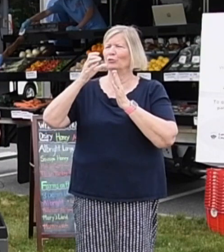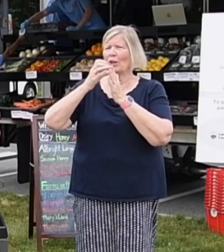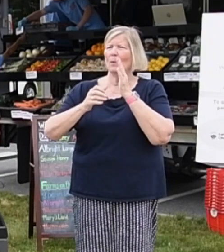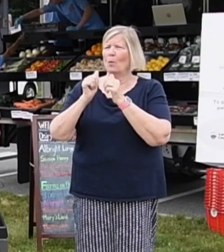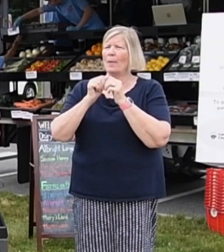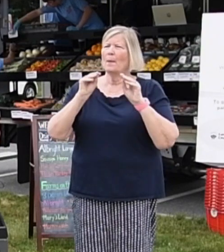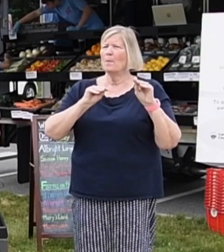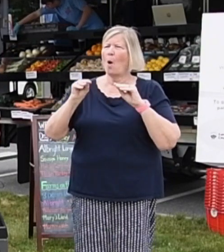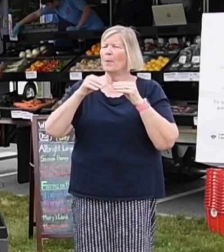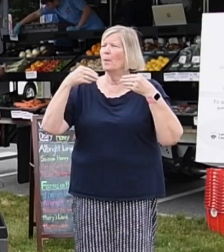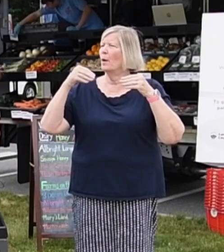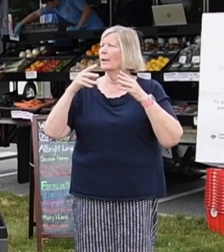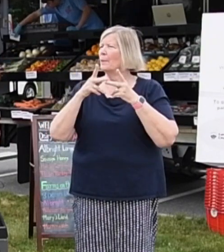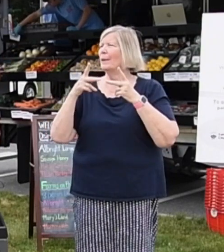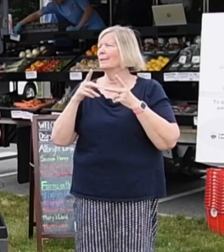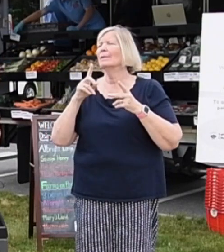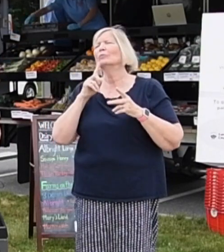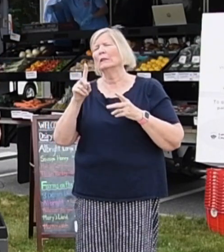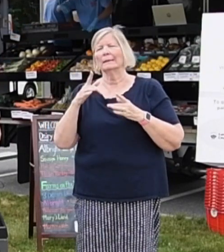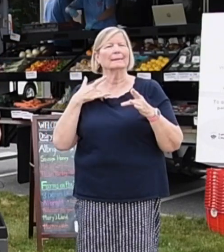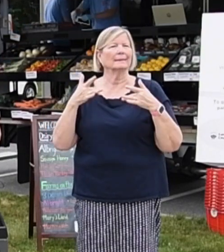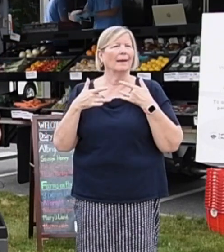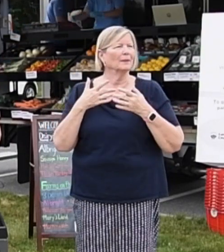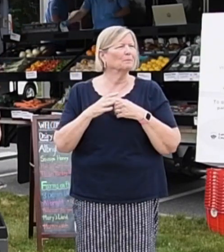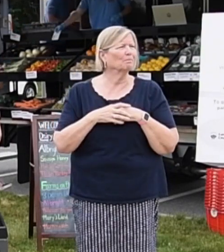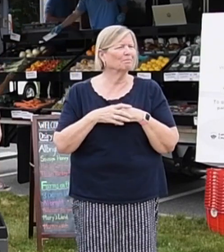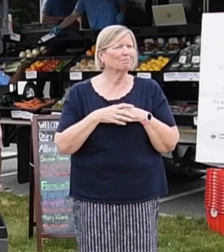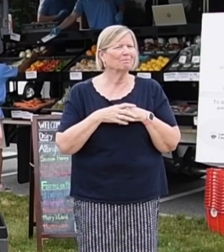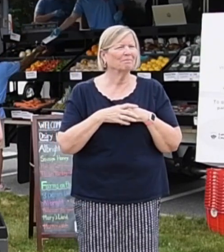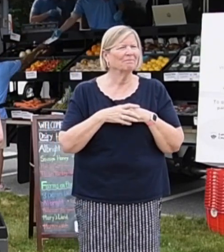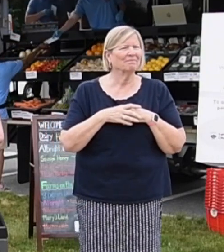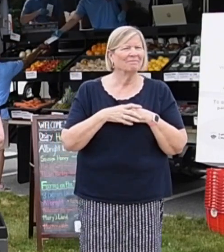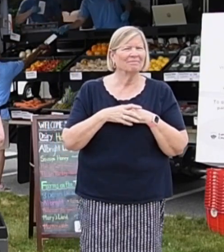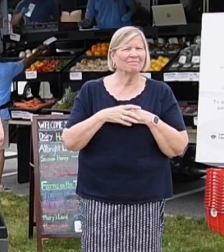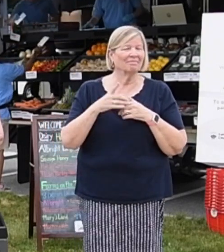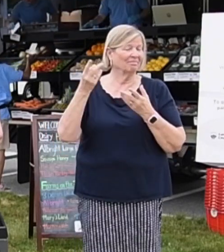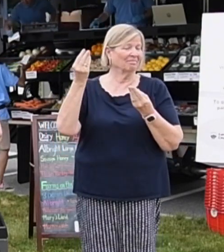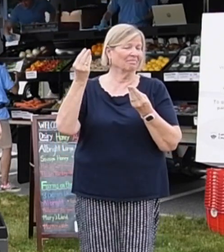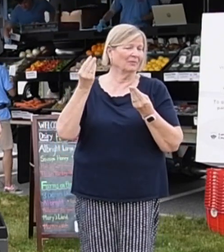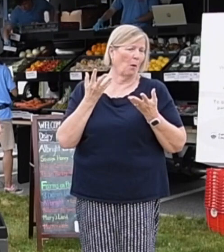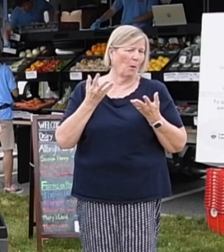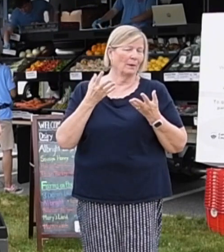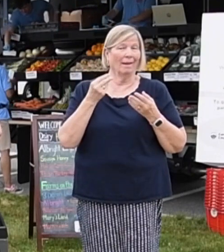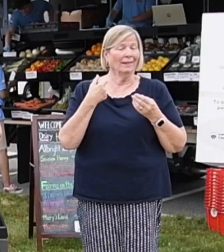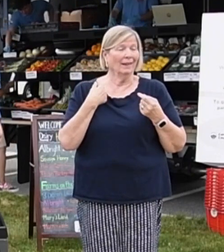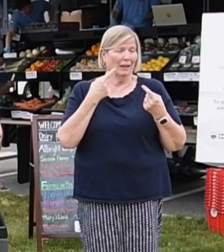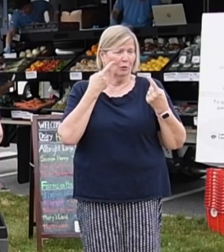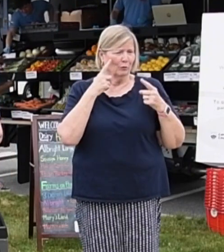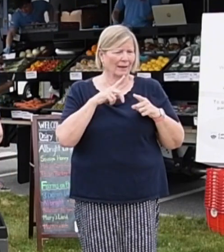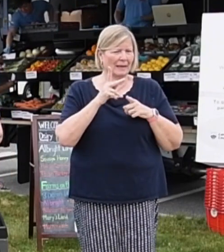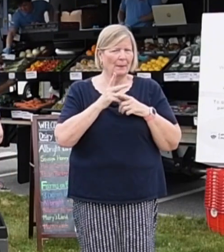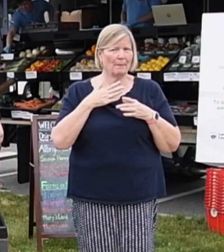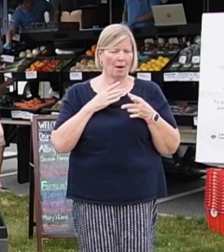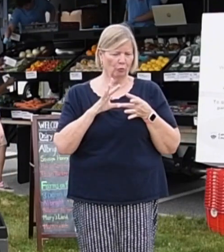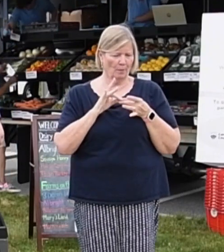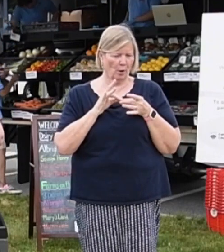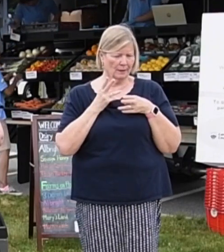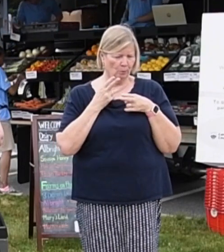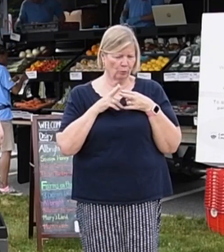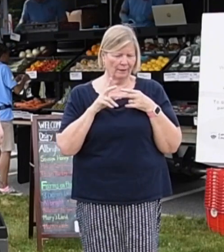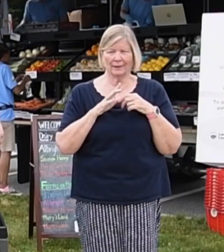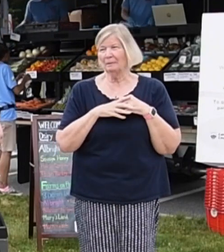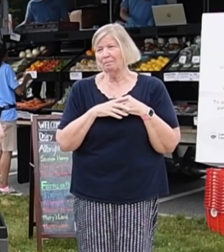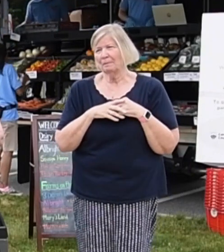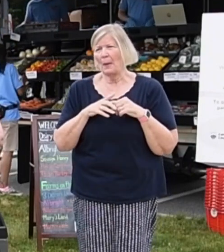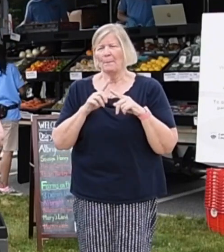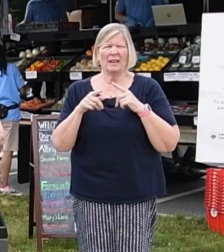mobile marketplace is so exciting. I was told, and I agreed, to keep my remarks very brief, but I